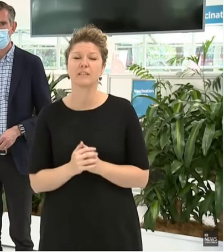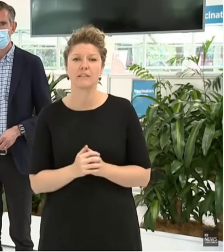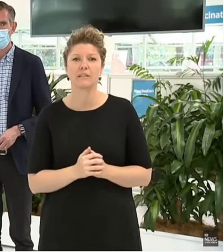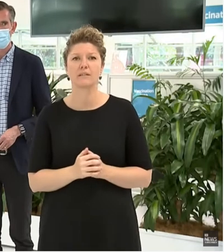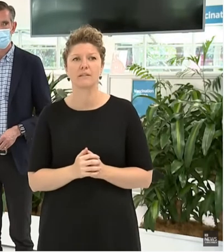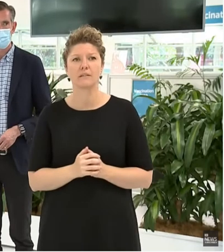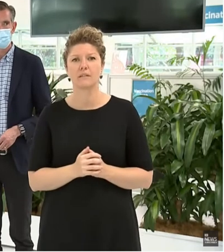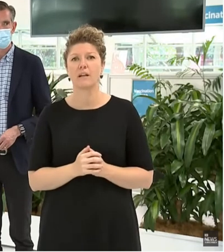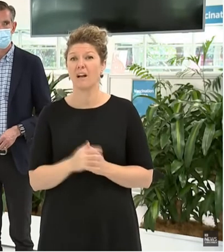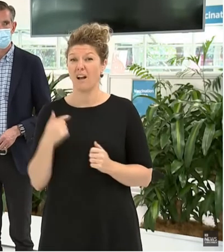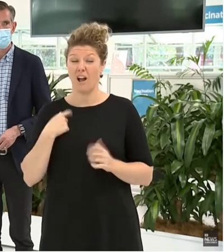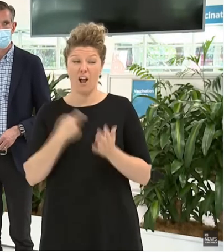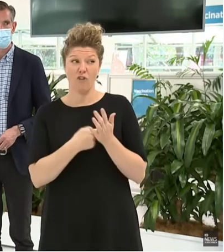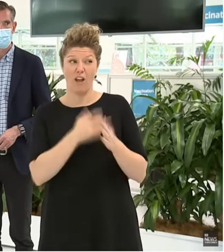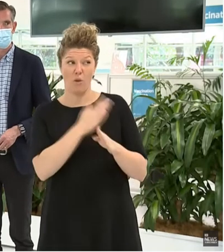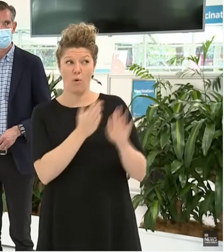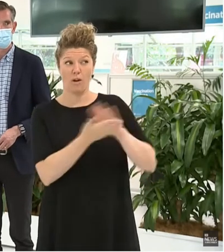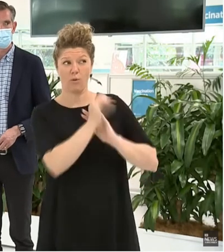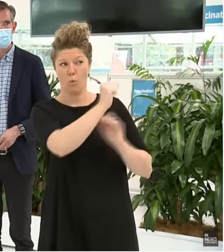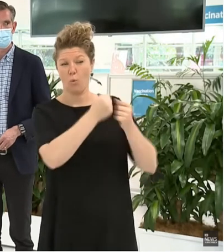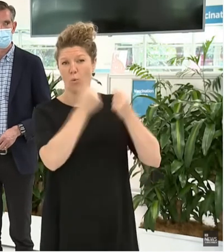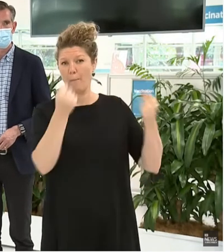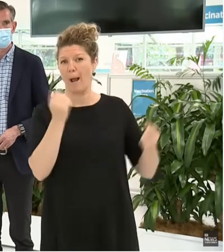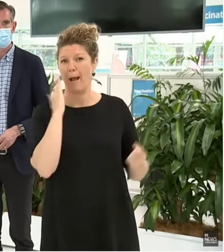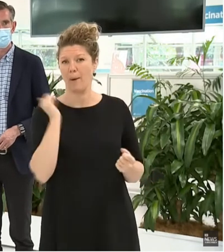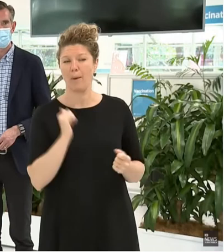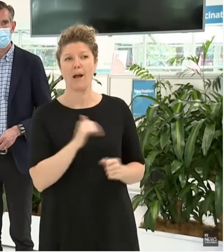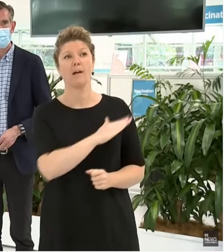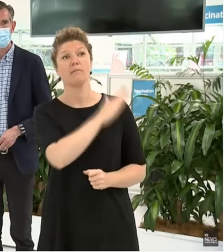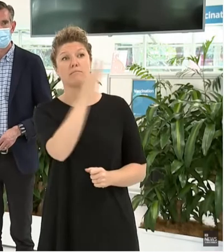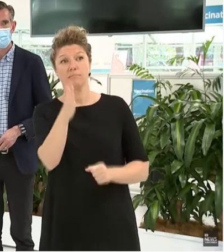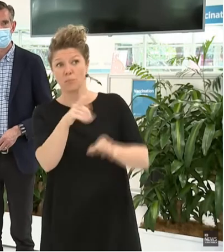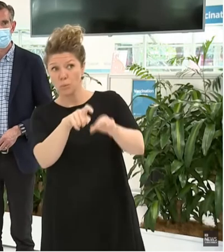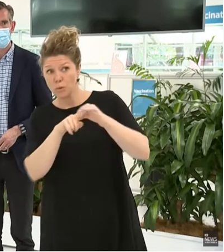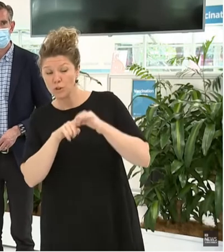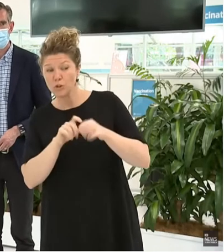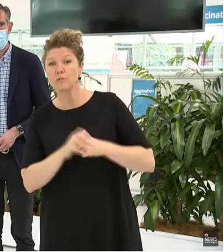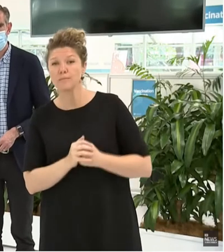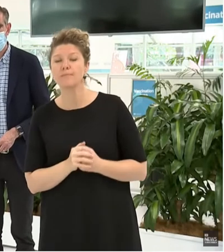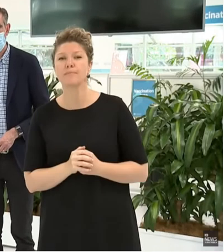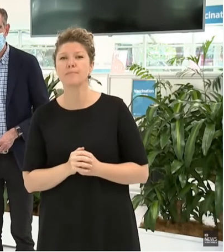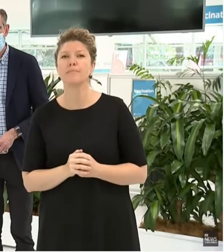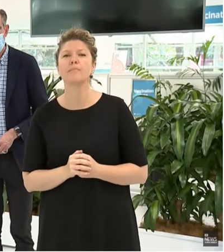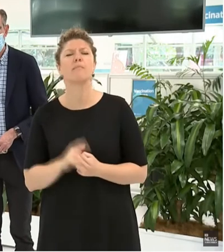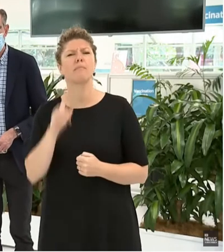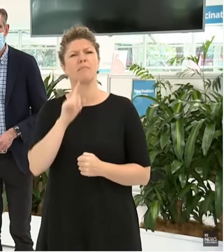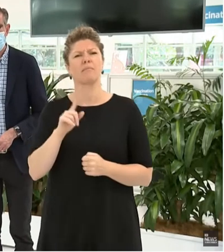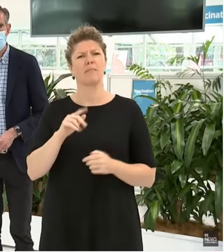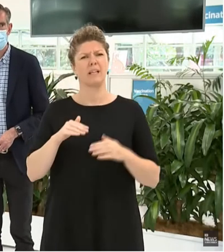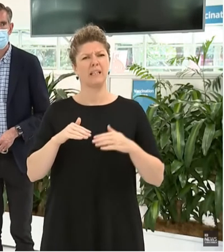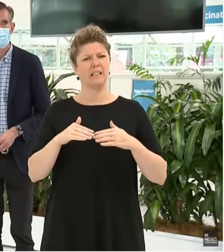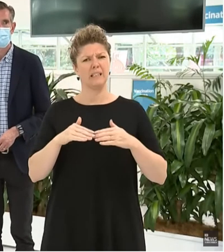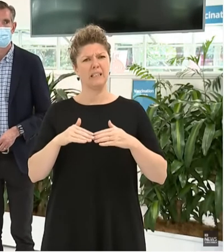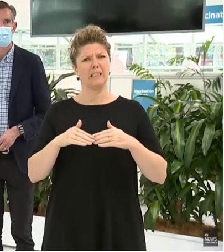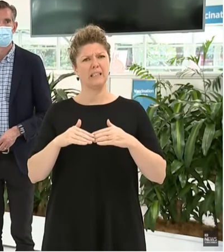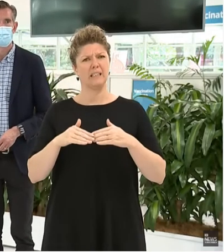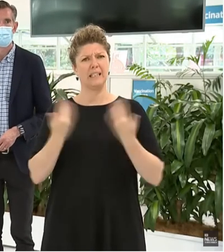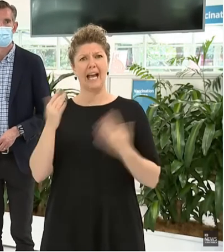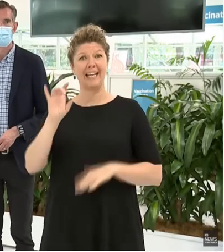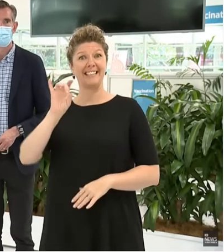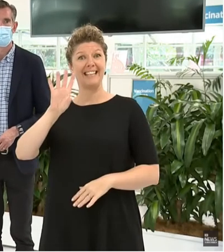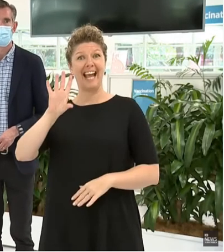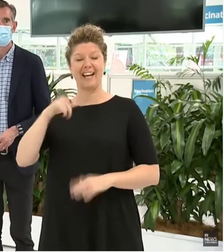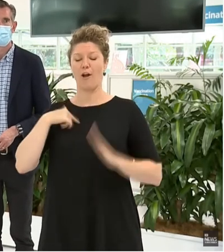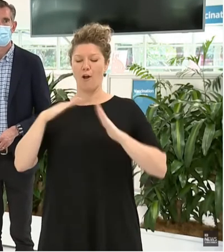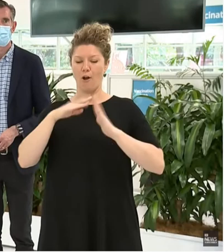Sorry, I think I'd rather work at the AFR, it'd be a lot easier. Yeah, sorry. Angera. So in terms of the day 10 not requiring to be cleared, right now